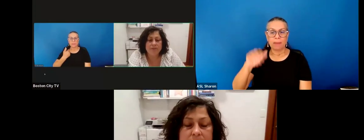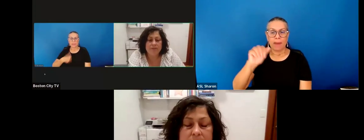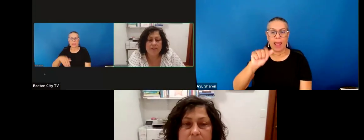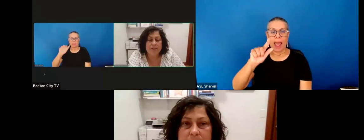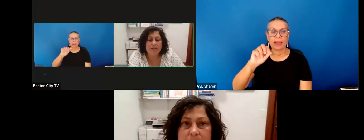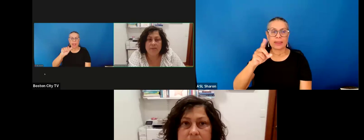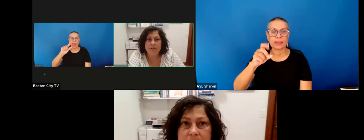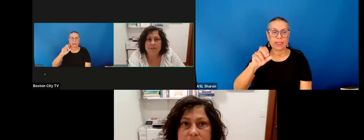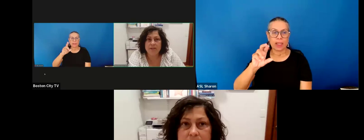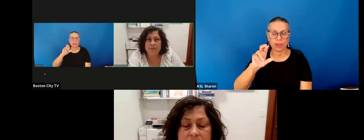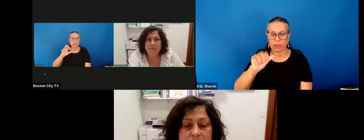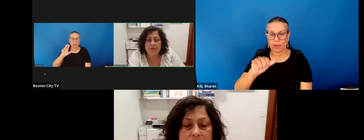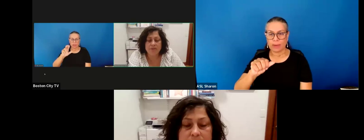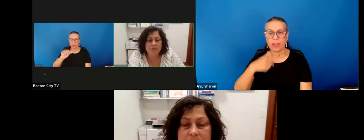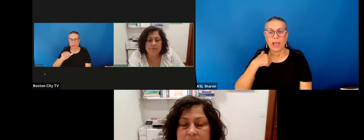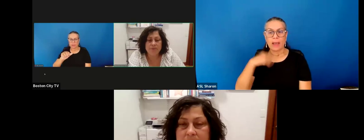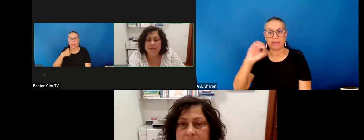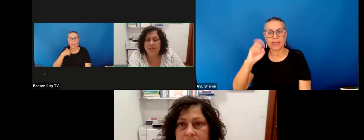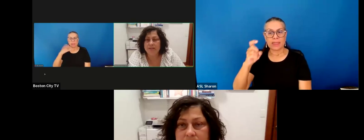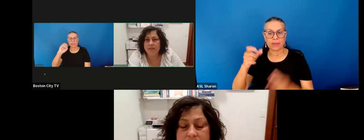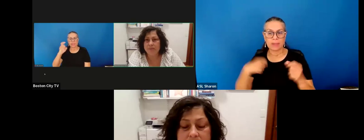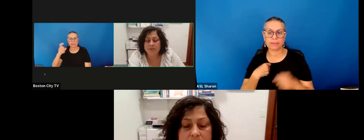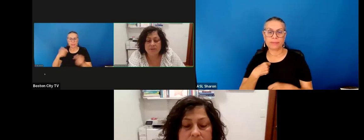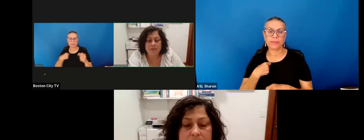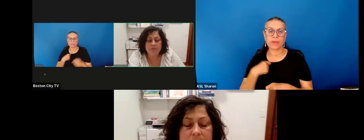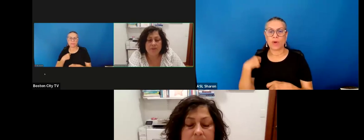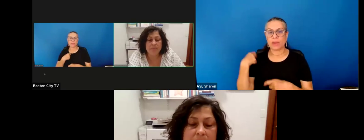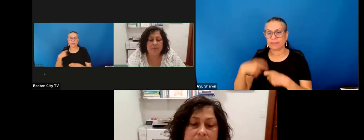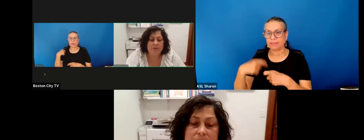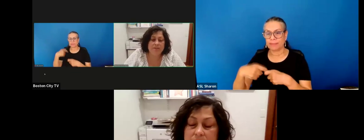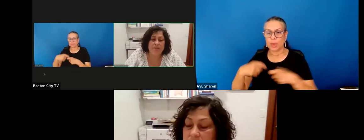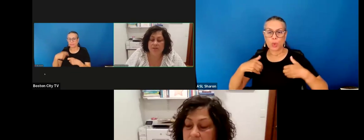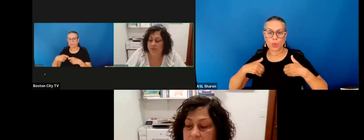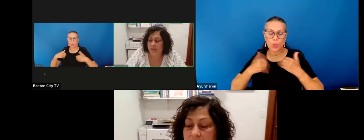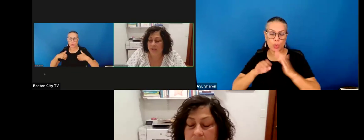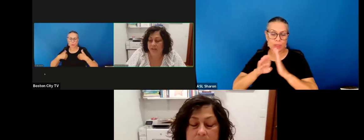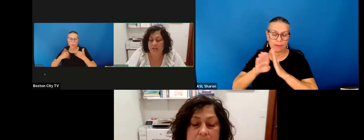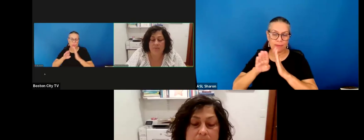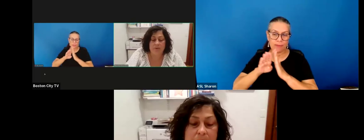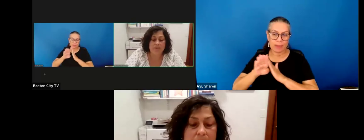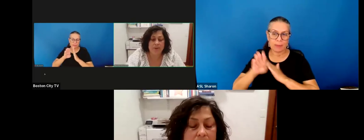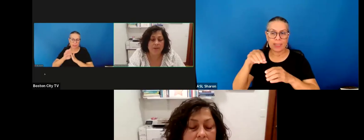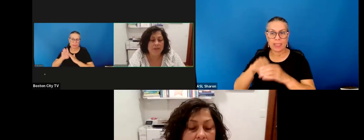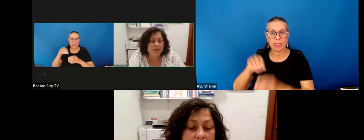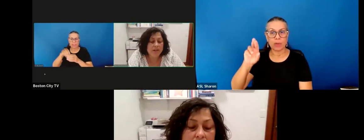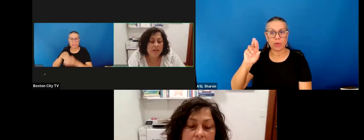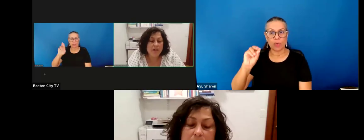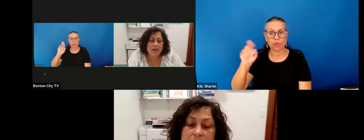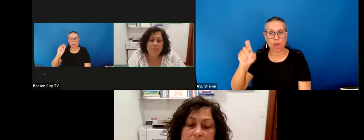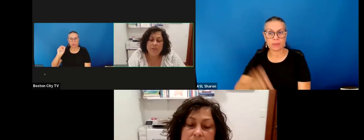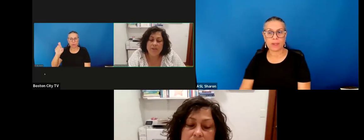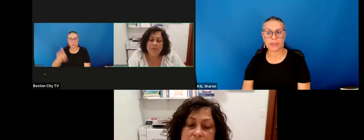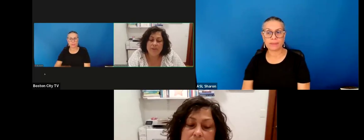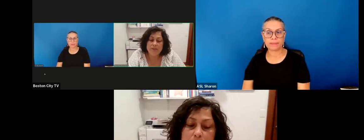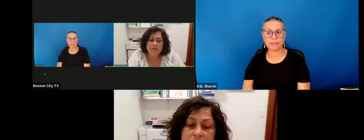Oliver Davila, and I am the Executive Director of Sociedad Latina, which is a youth development organization located in Roxbury.